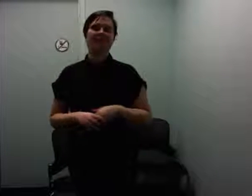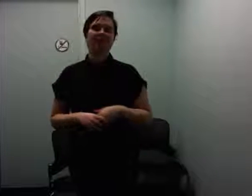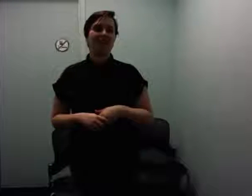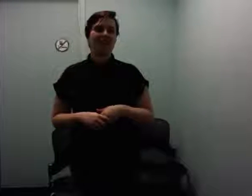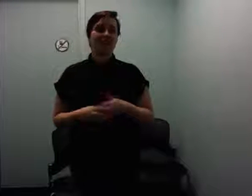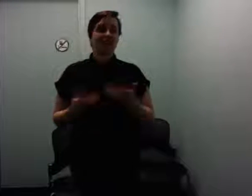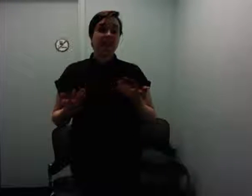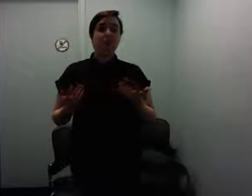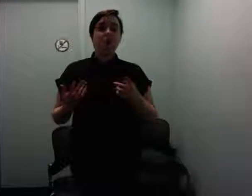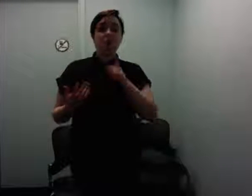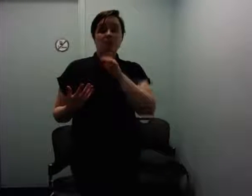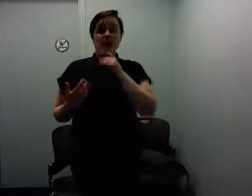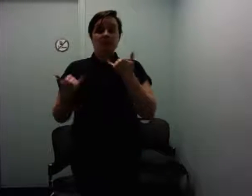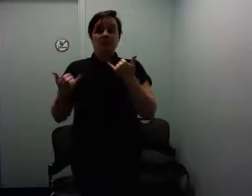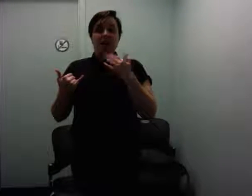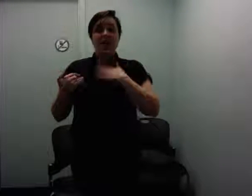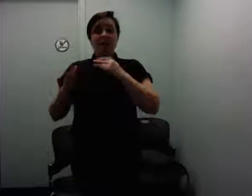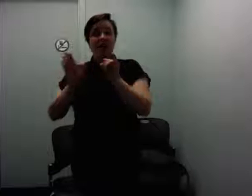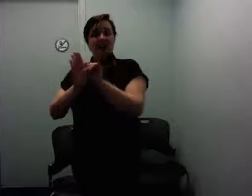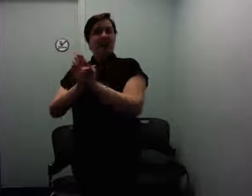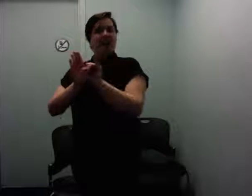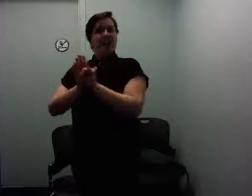strong, too aggressive,